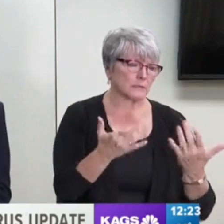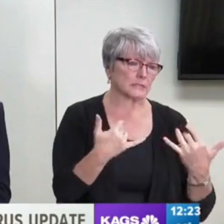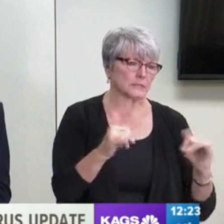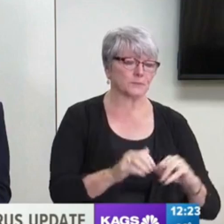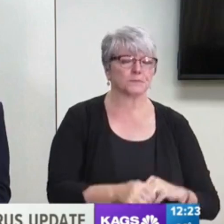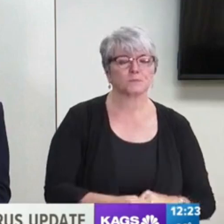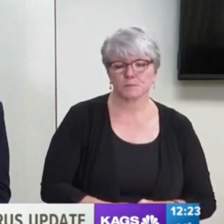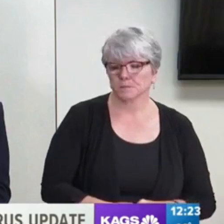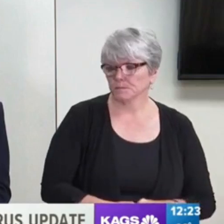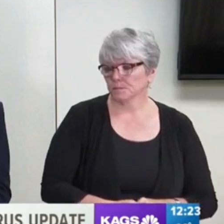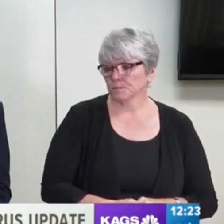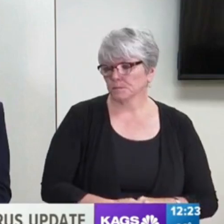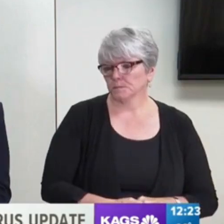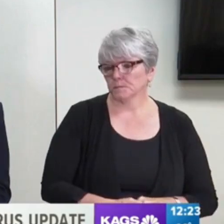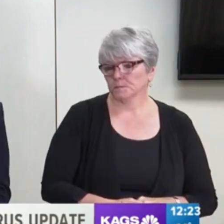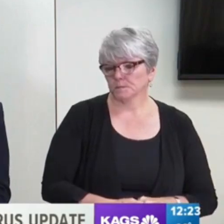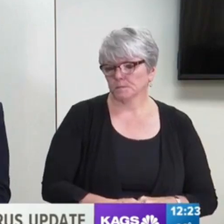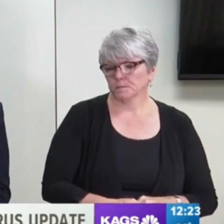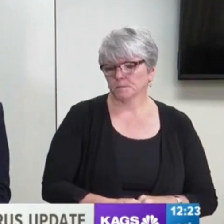weeks.